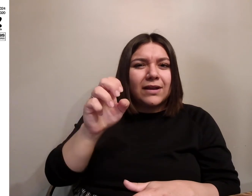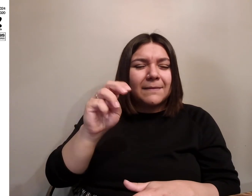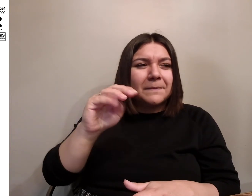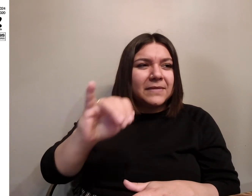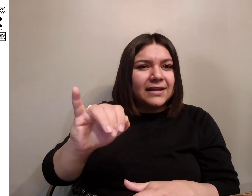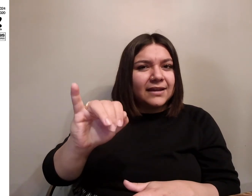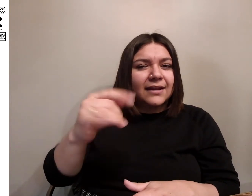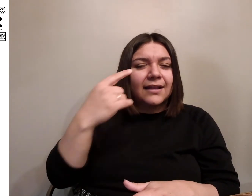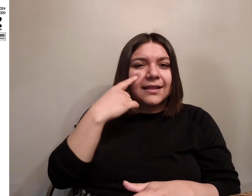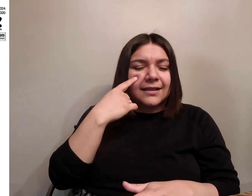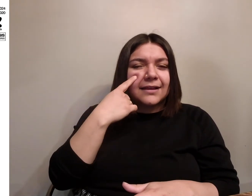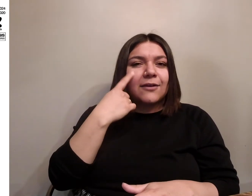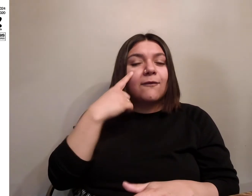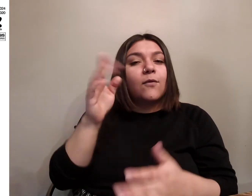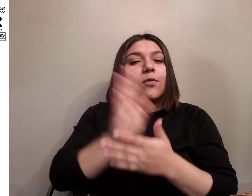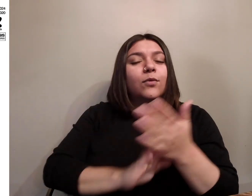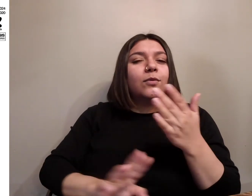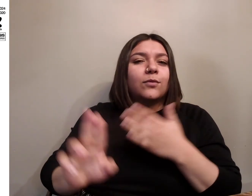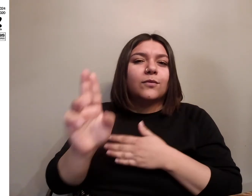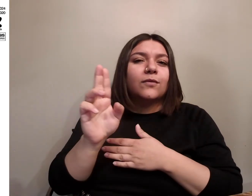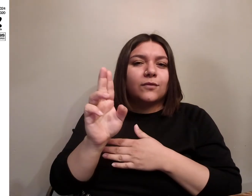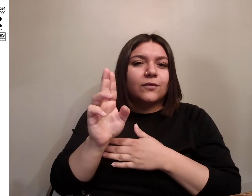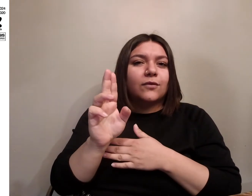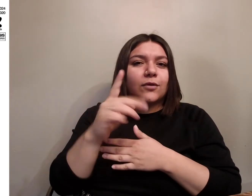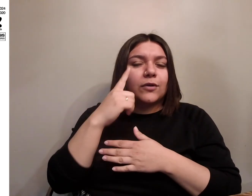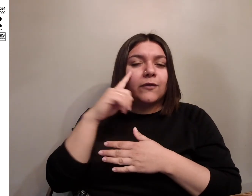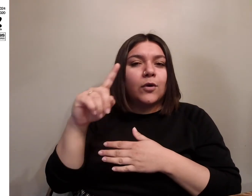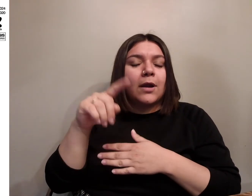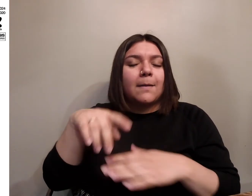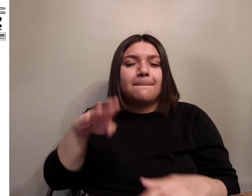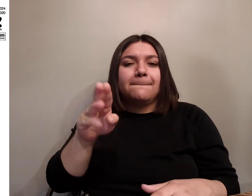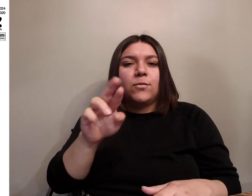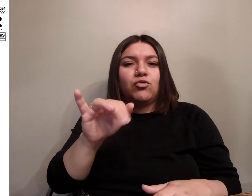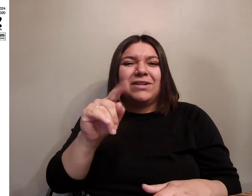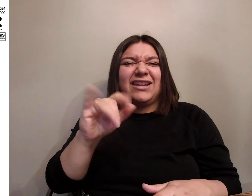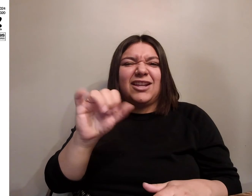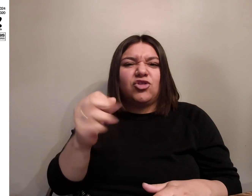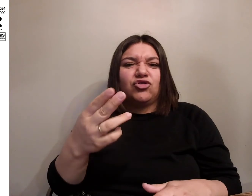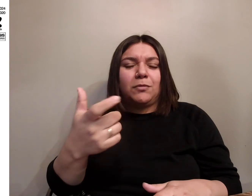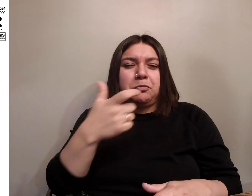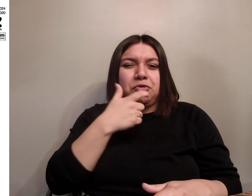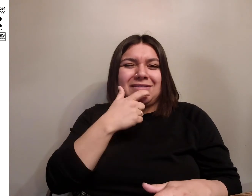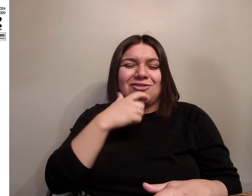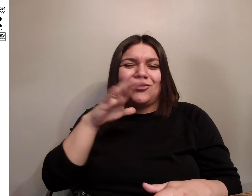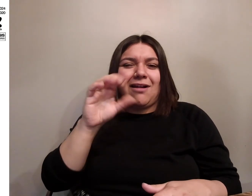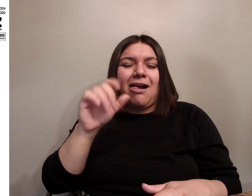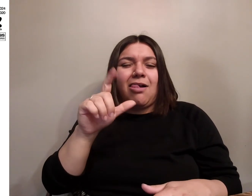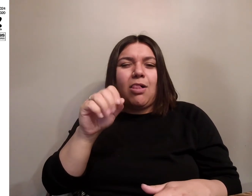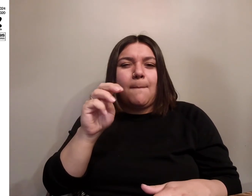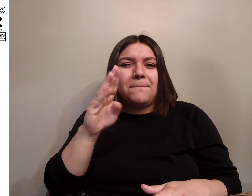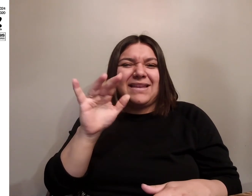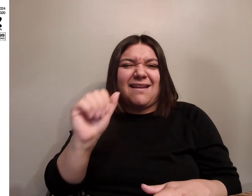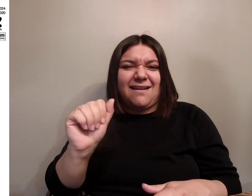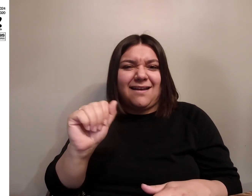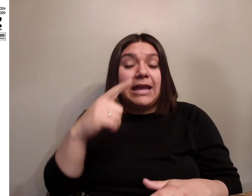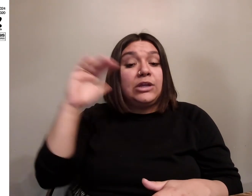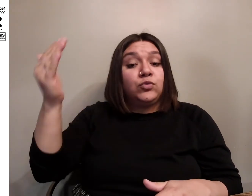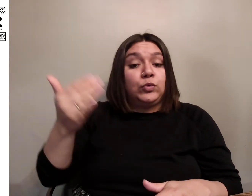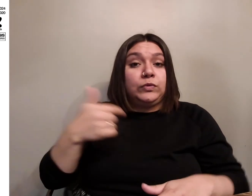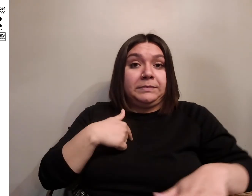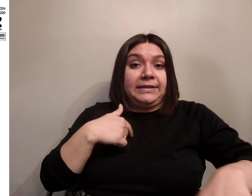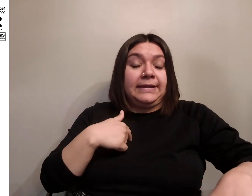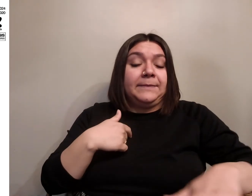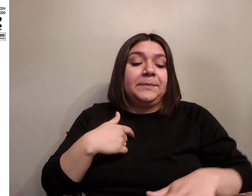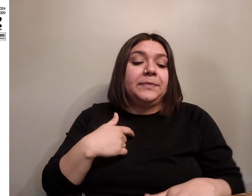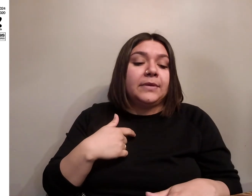Dr. John Doheny at the University of British Columbia, and